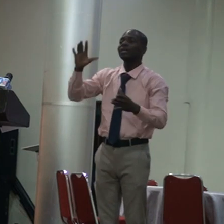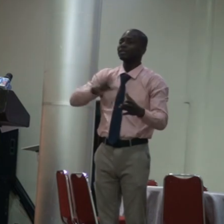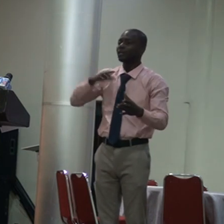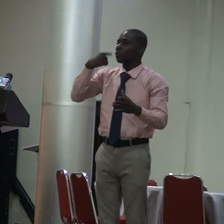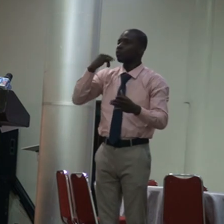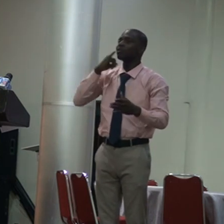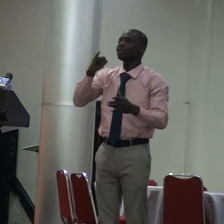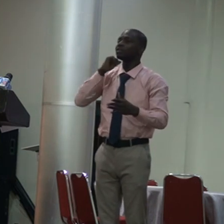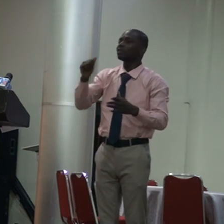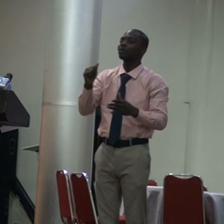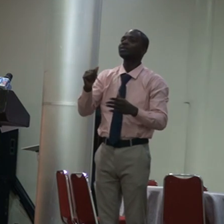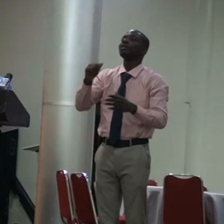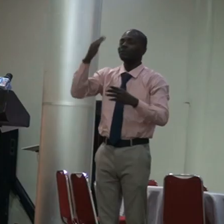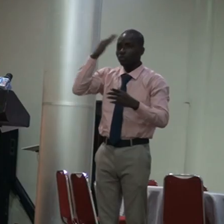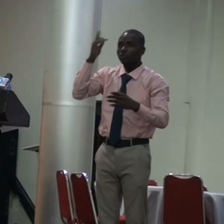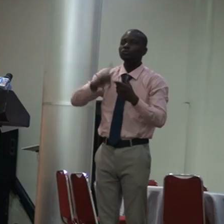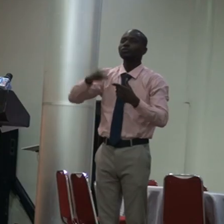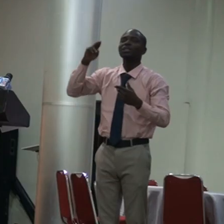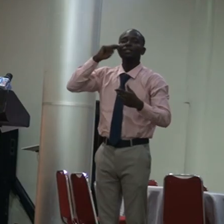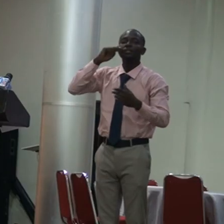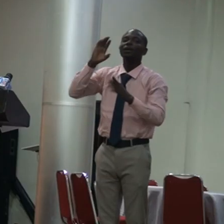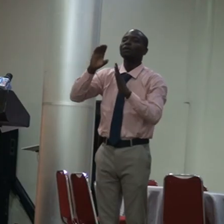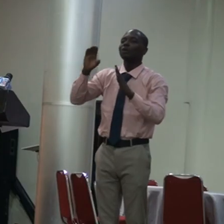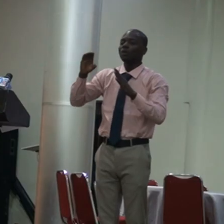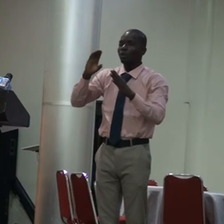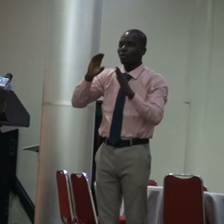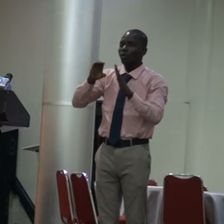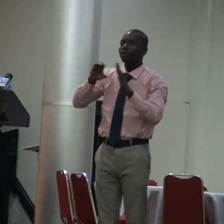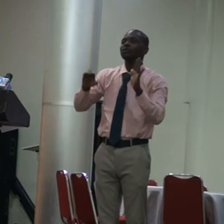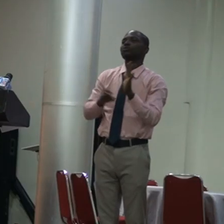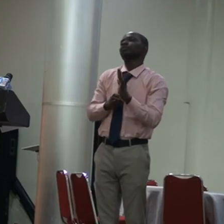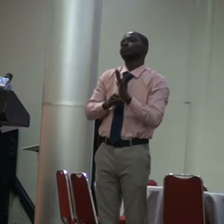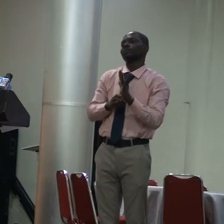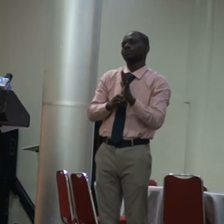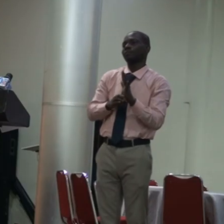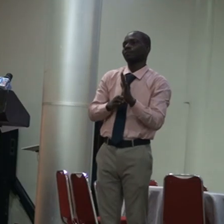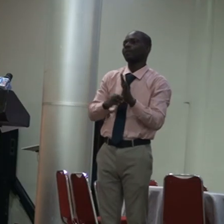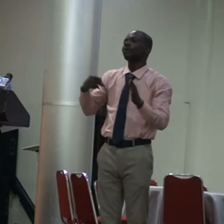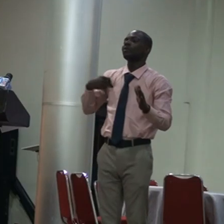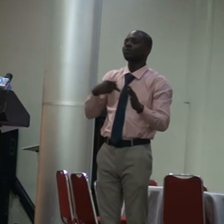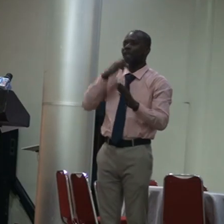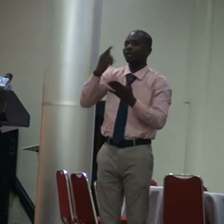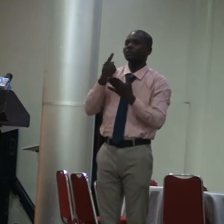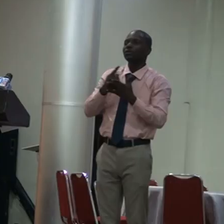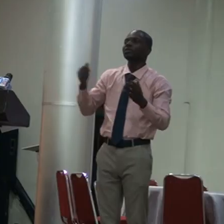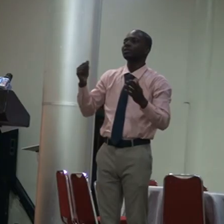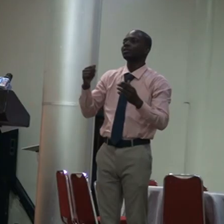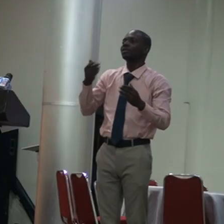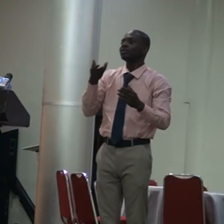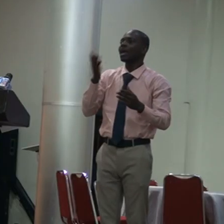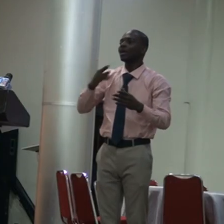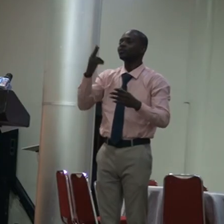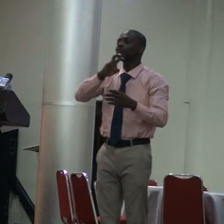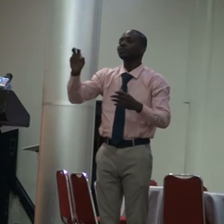who is not known to Nigeria's constitutional or statutory jurisprudence. We are discussing with her. There